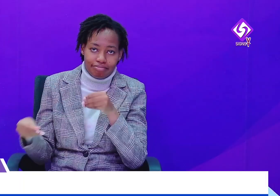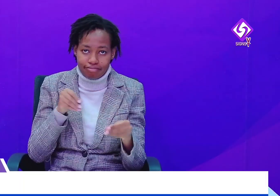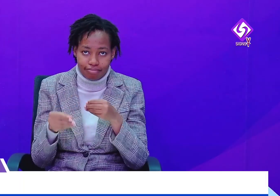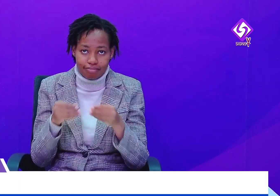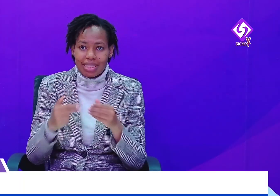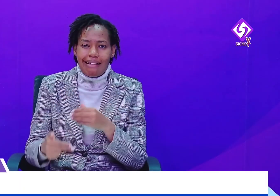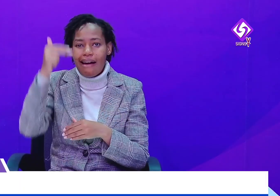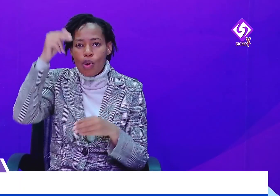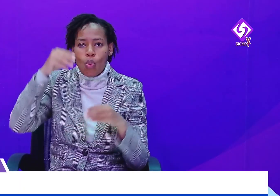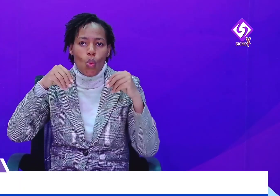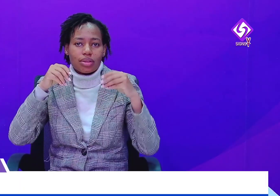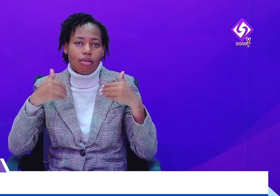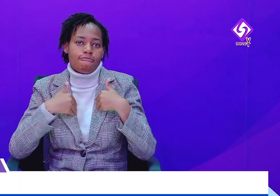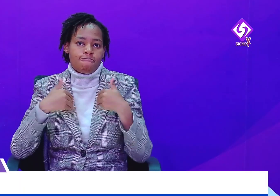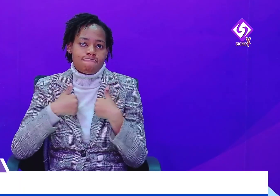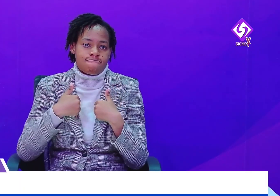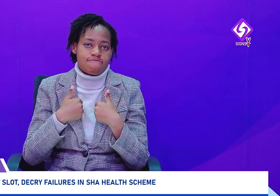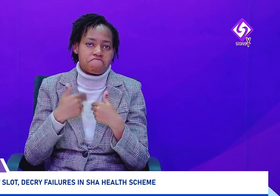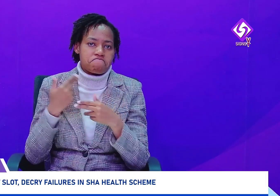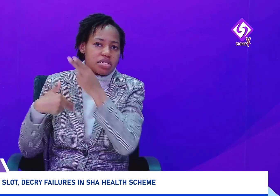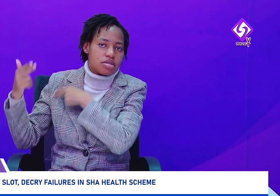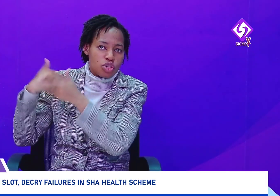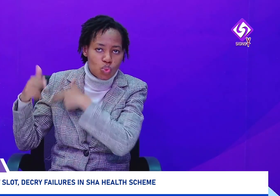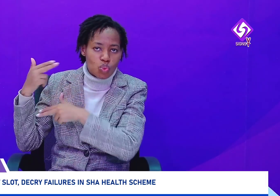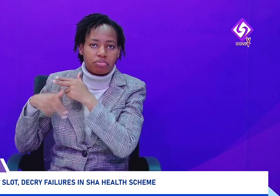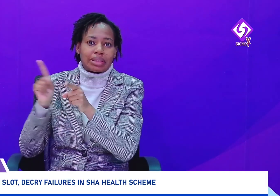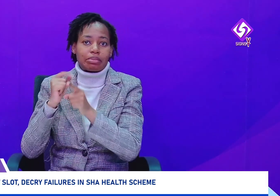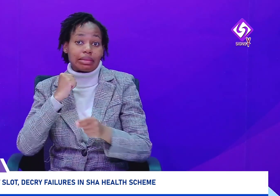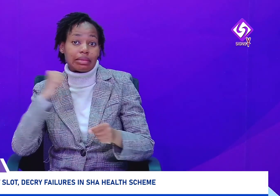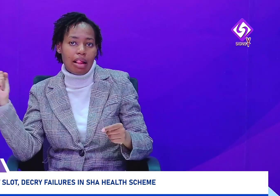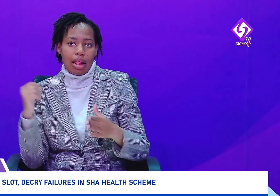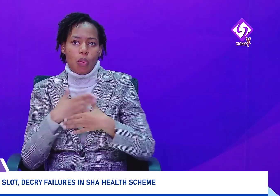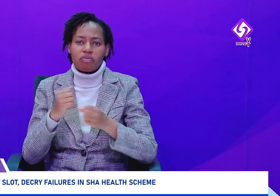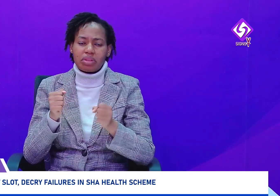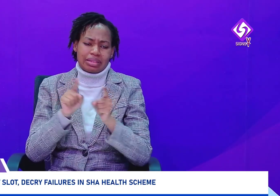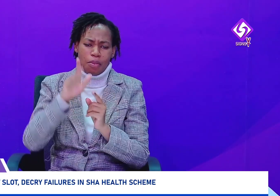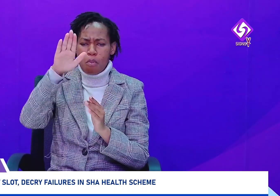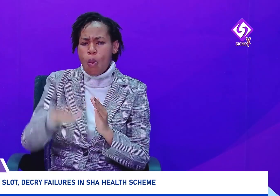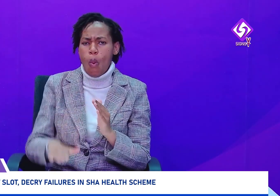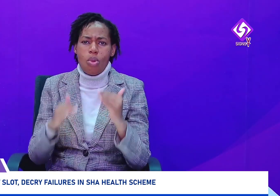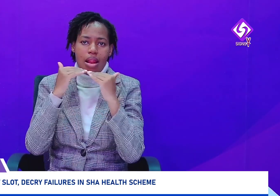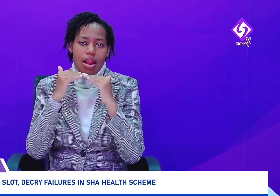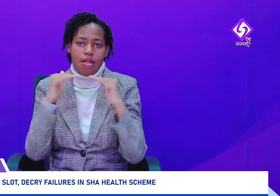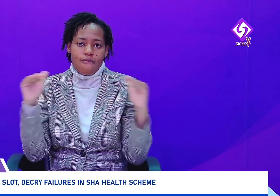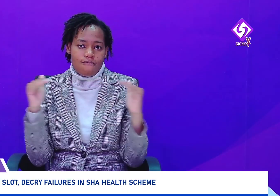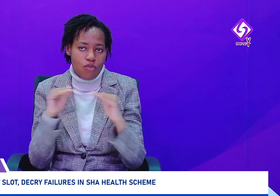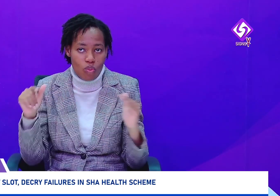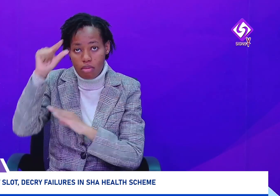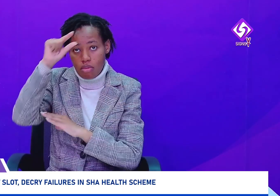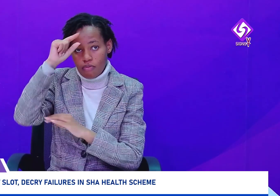argued that despite many PWDs being highly qualified, they have been historically sidelined and confined to